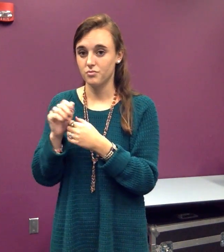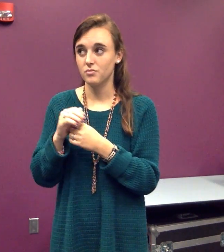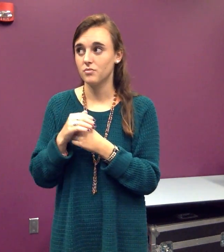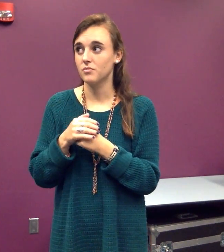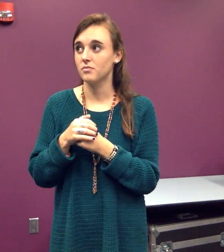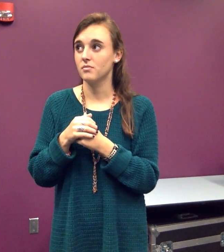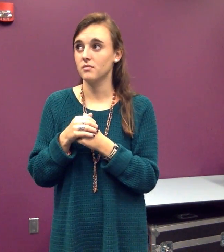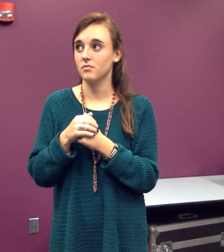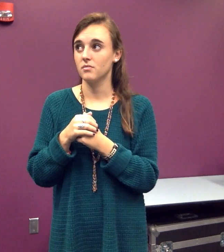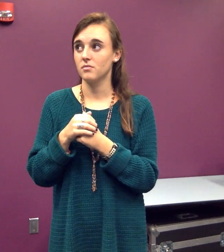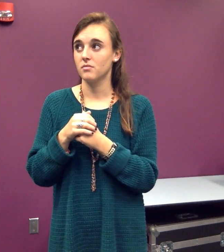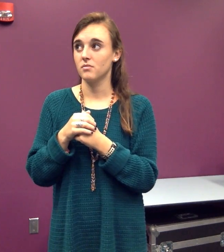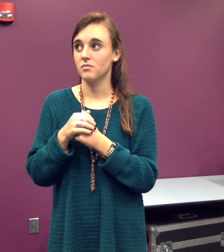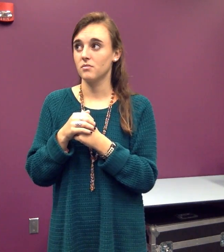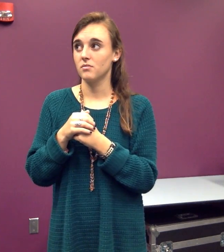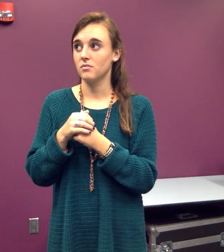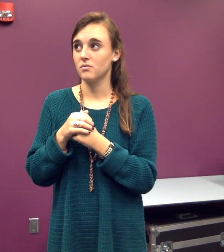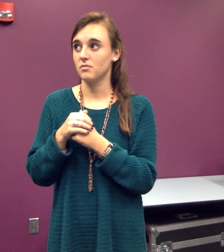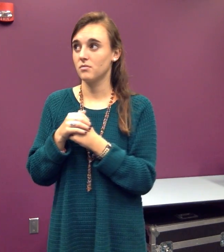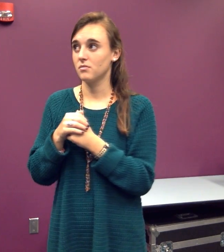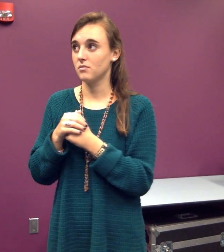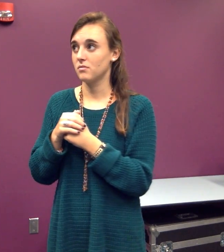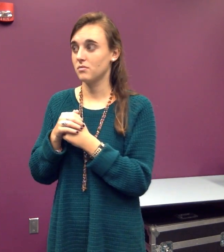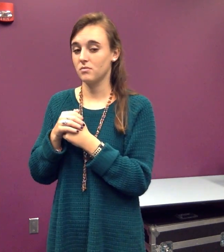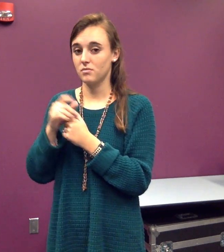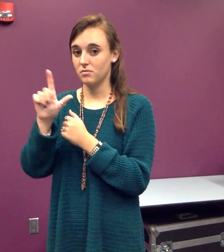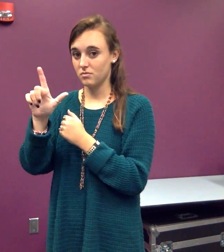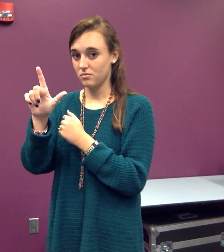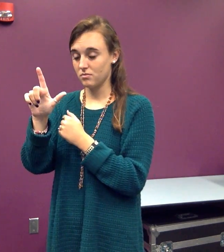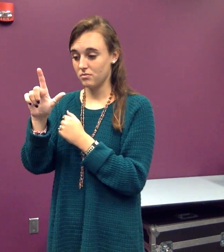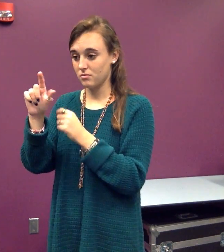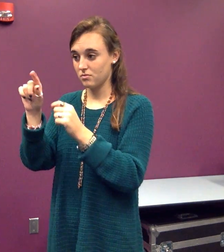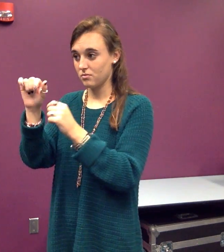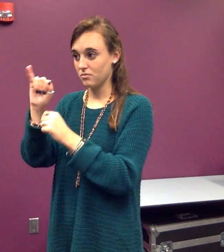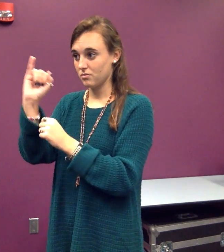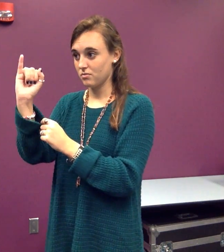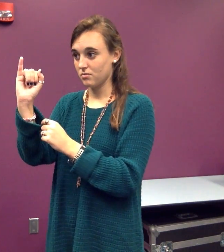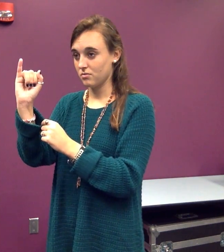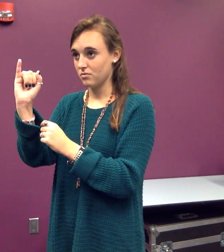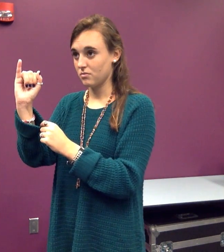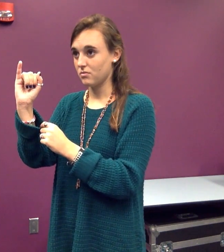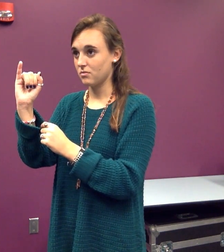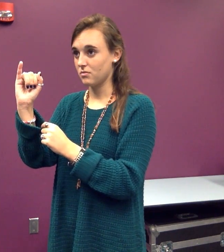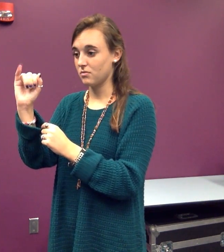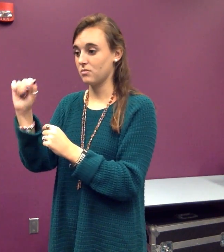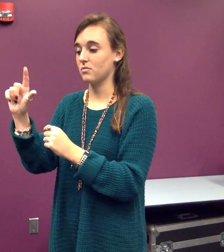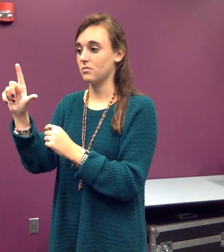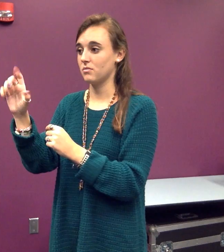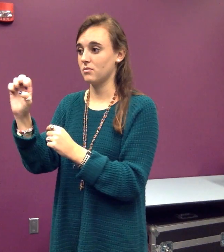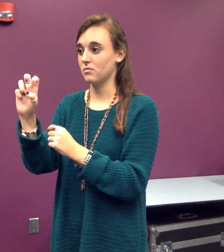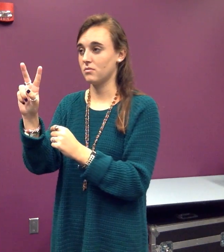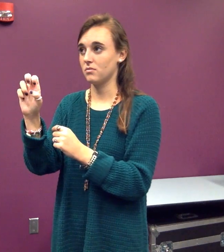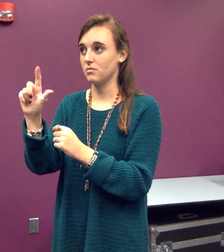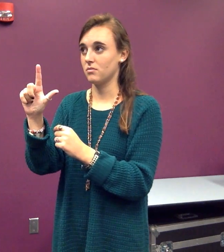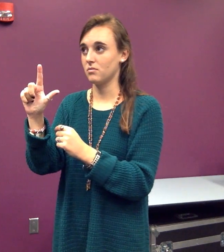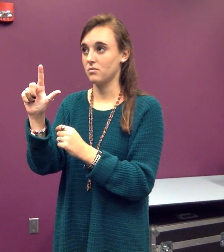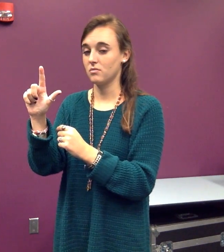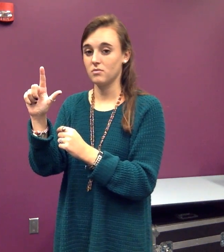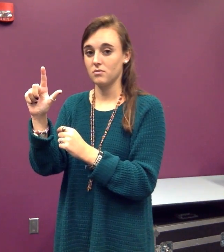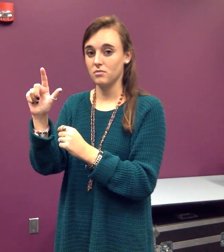Let's put level below it too. L-E-V-E-L, eye level. Now remember, this is the one that we're not going